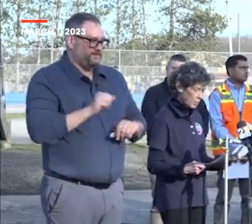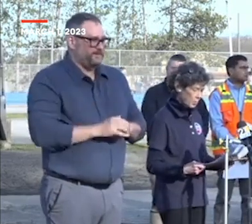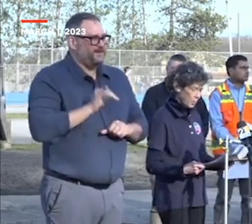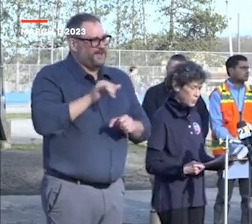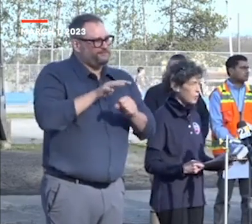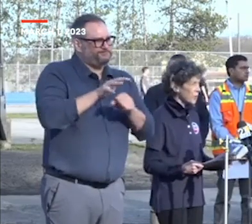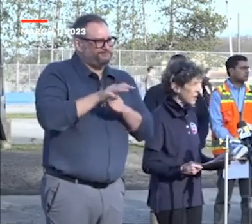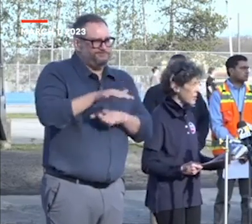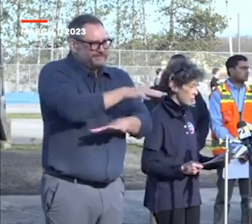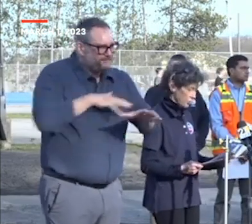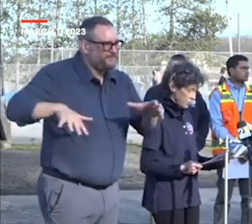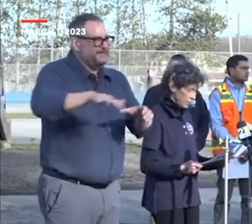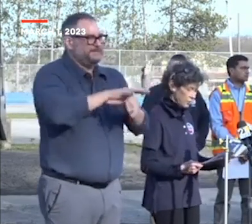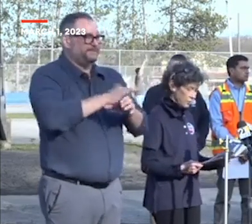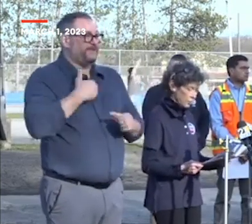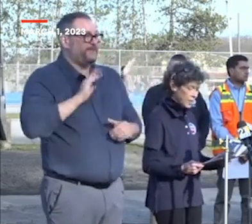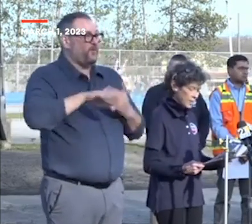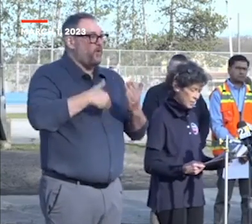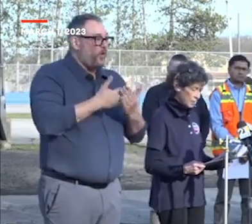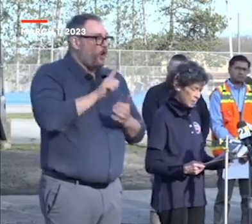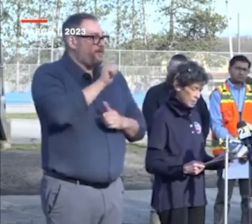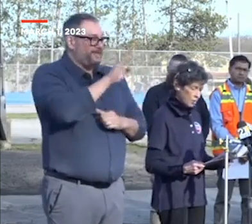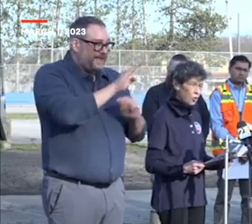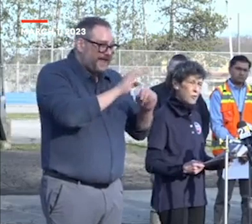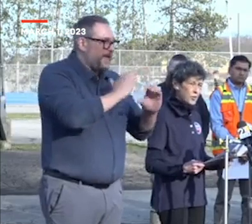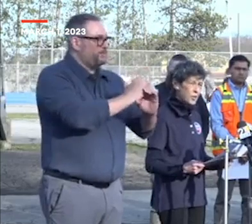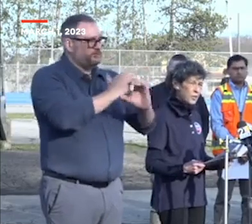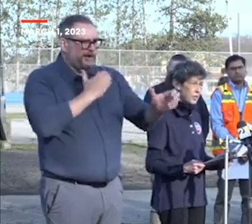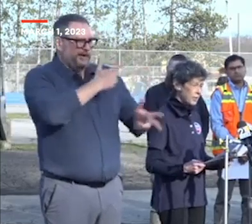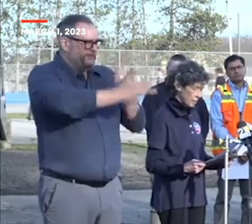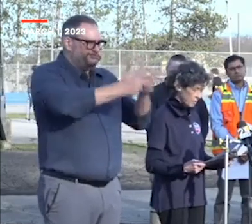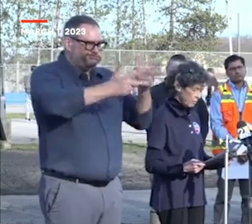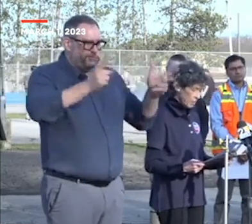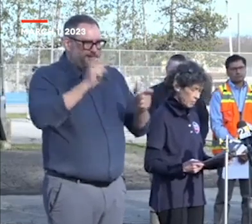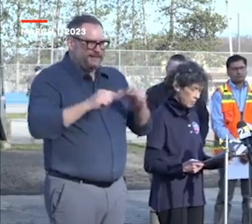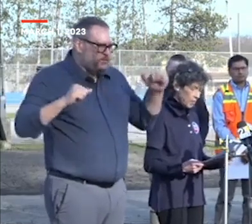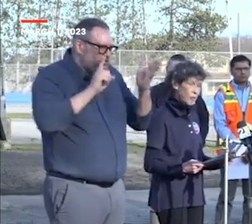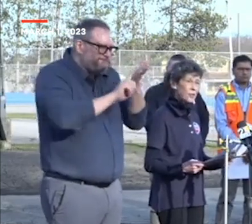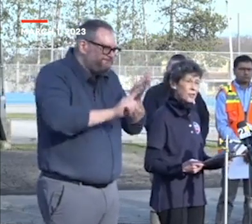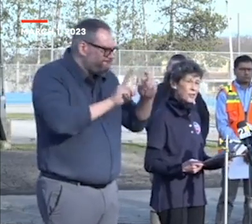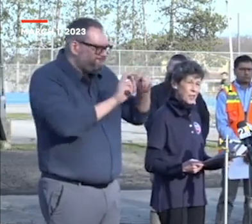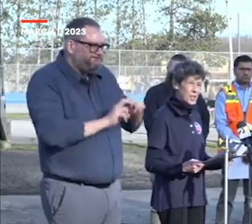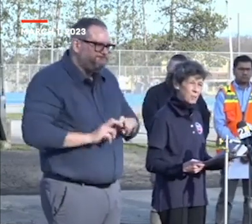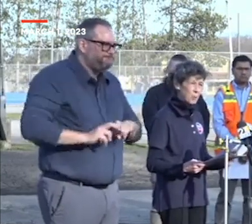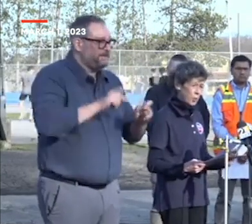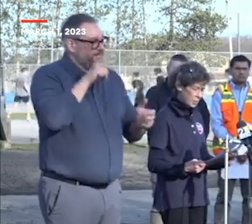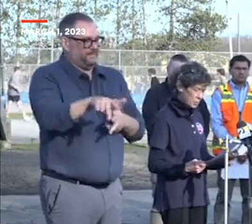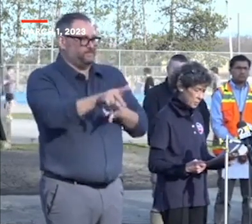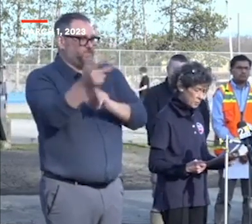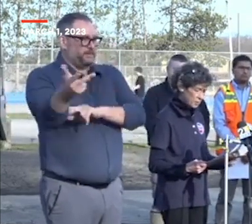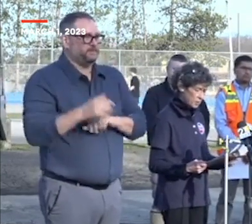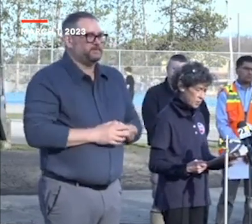mobile command posts and labs and trailers that we need to oversee this cleanup without taking up your